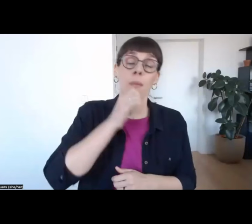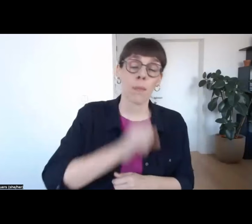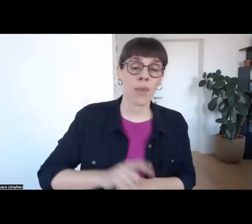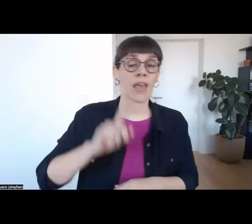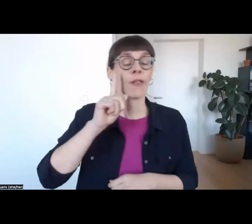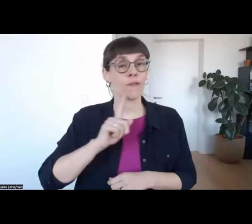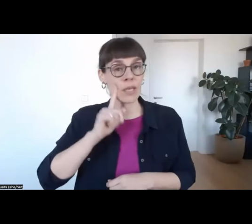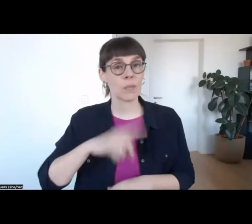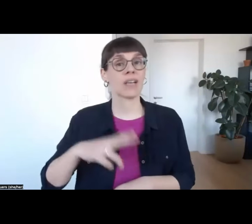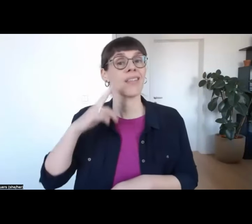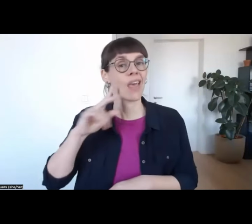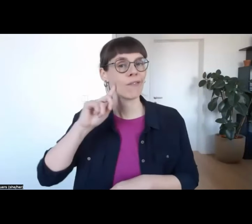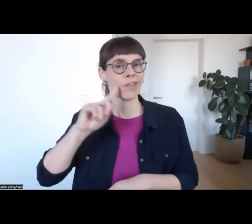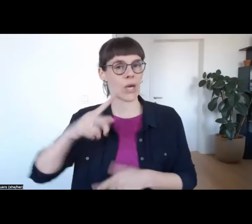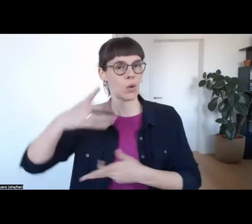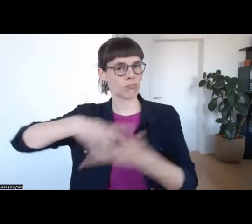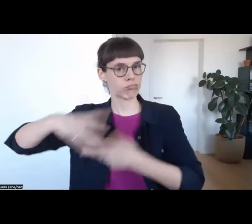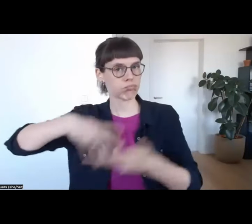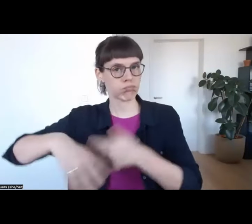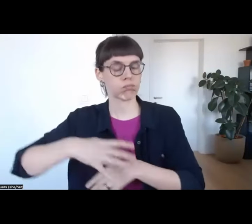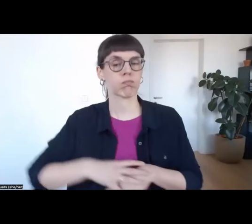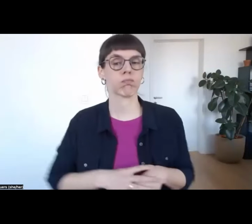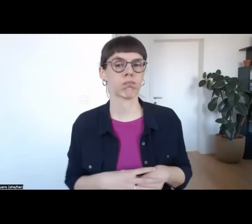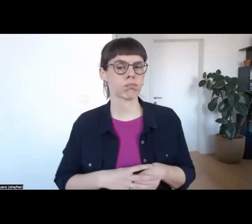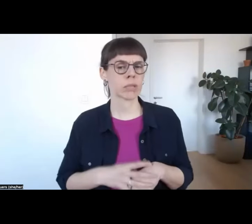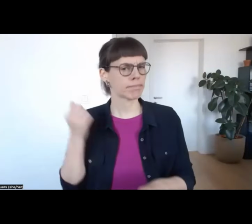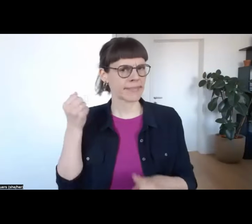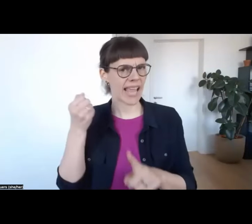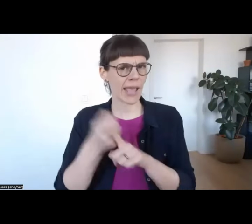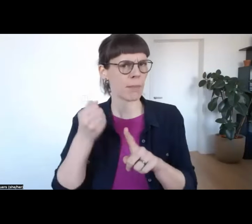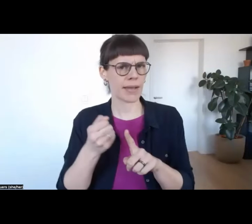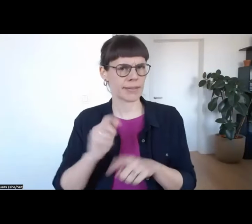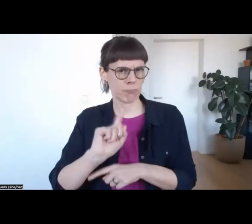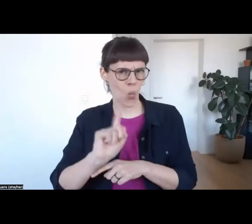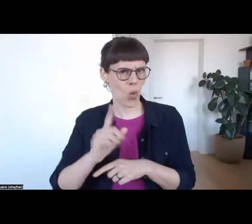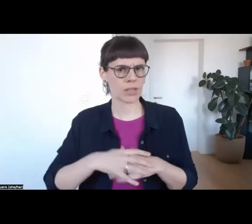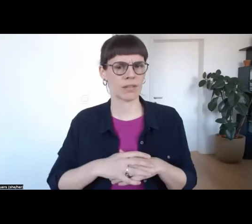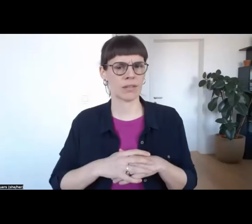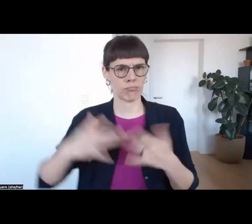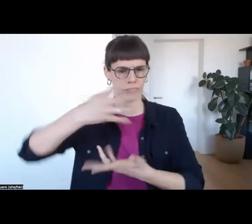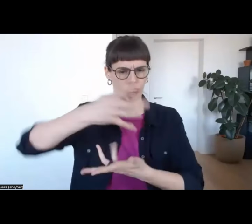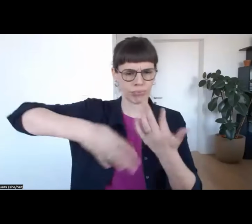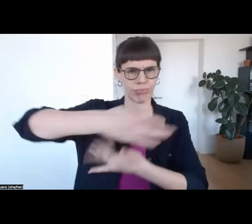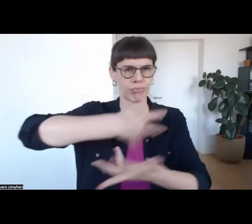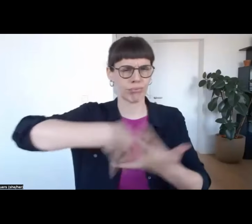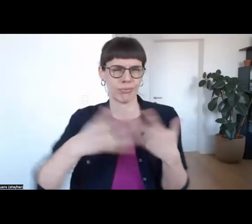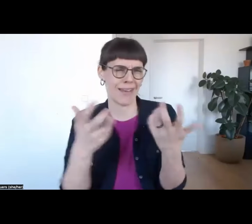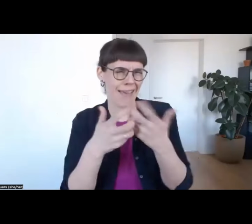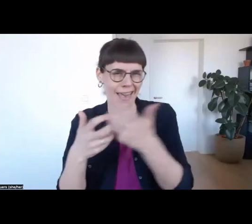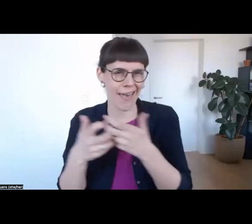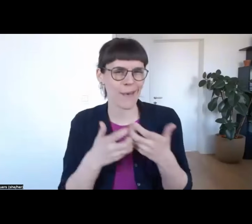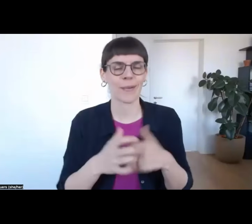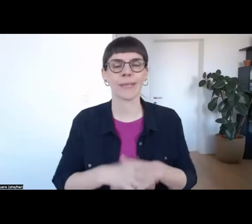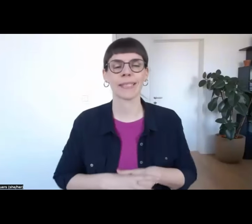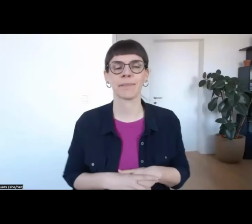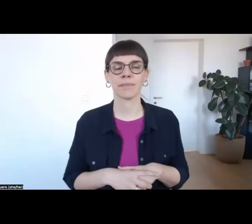of interpreters who are mixed male and female, deaf and hearing. Is there an impact there? And what would that be?